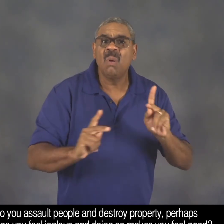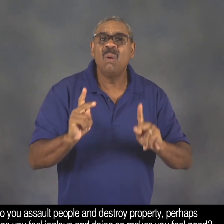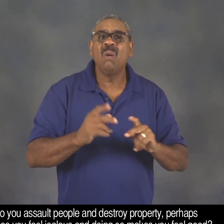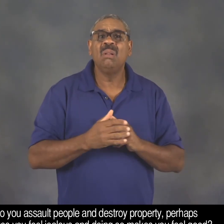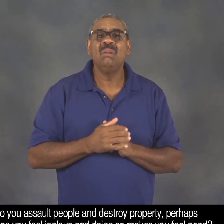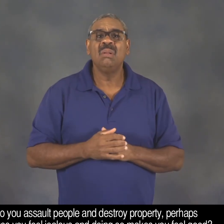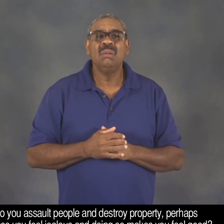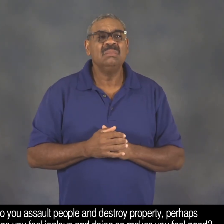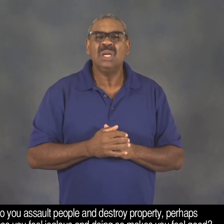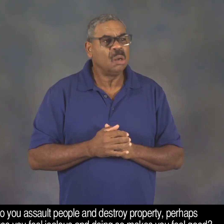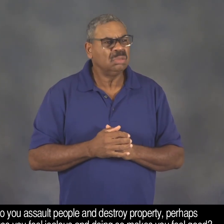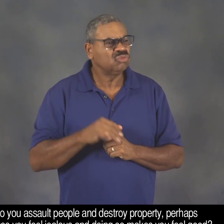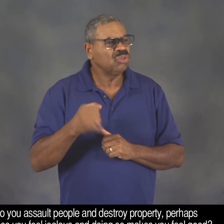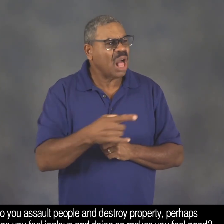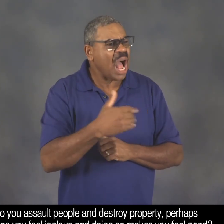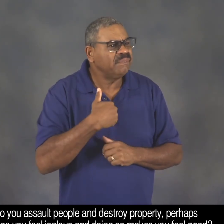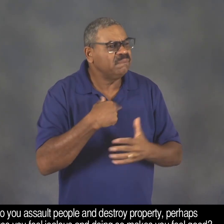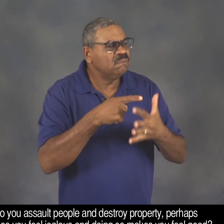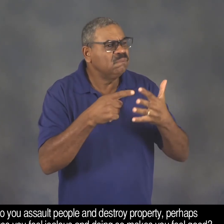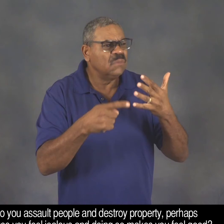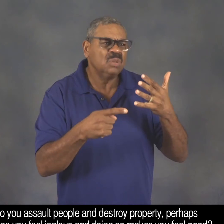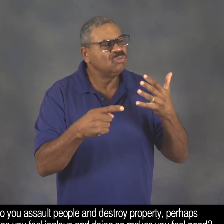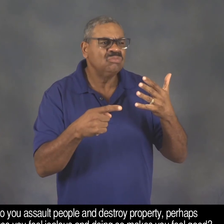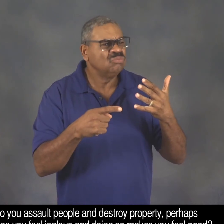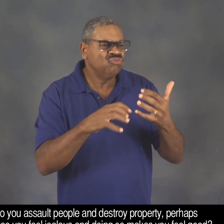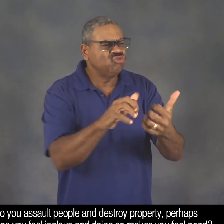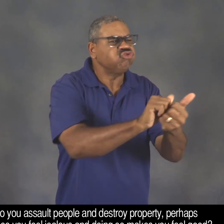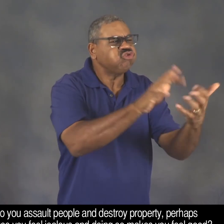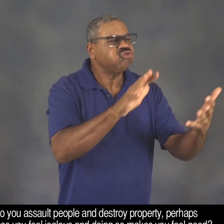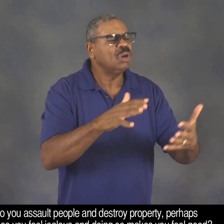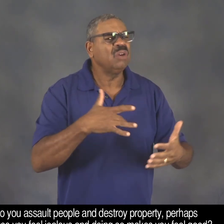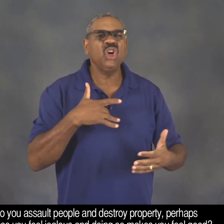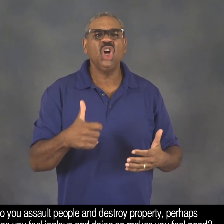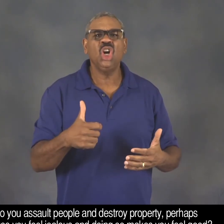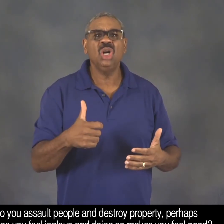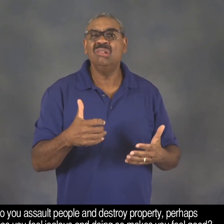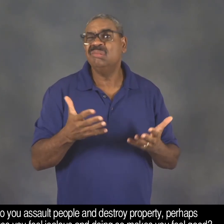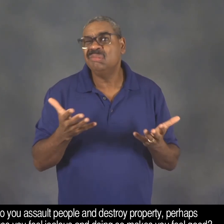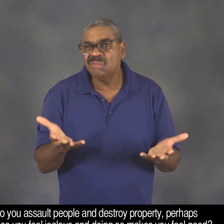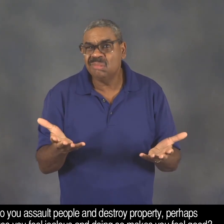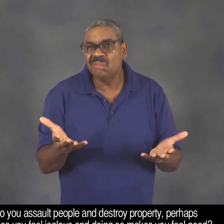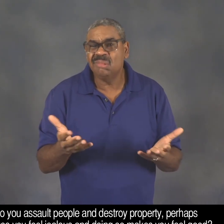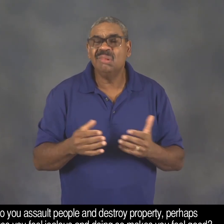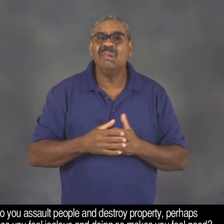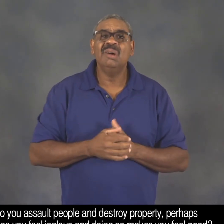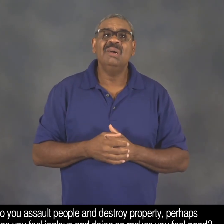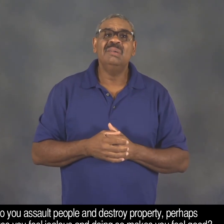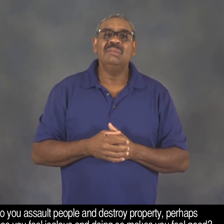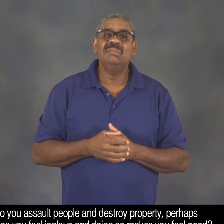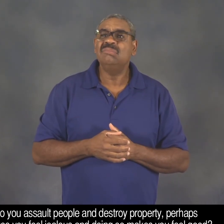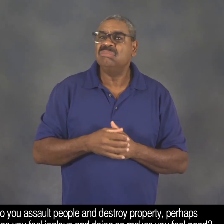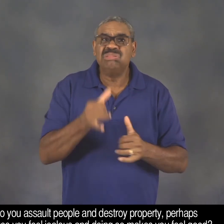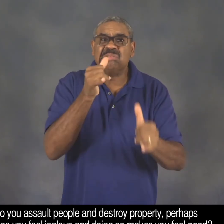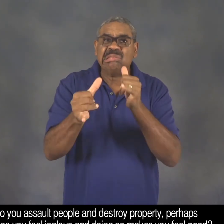Do you assault people and destroy property, perhaps because you feel jealous and doing so makes you feel